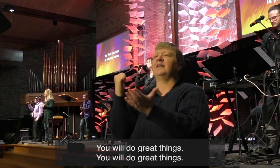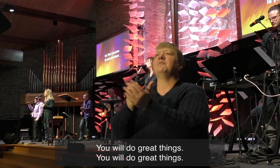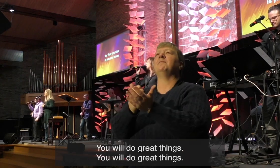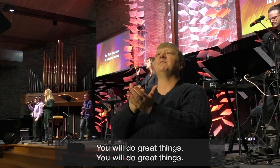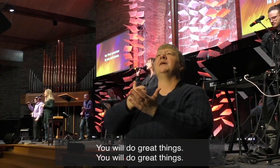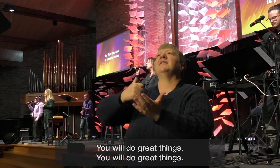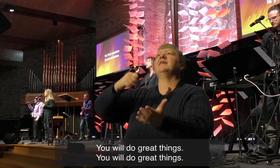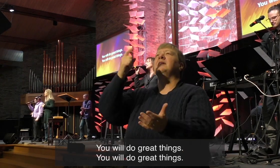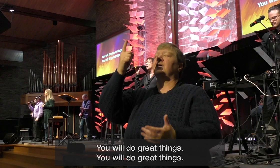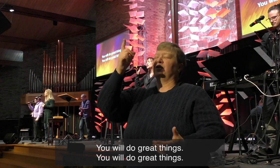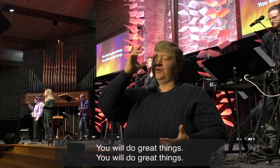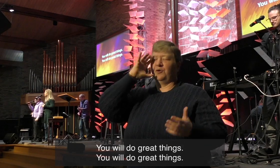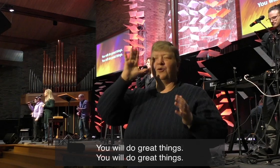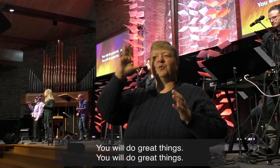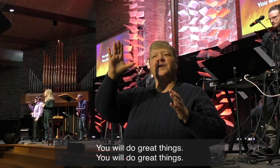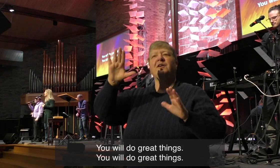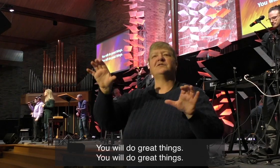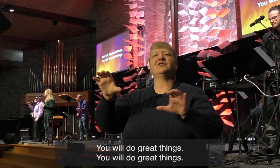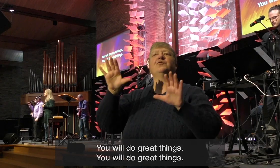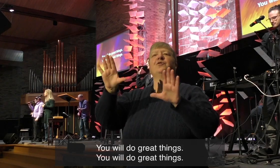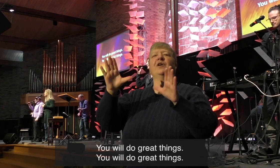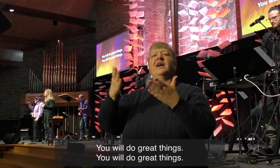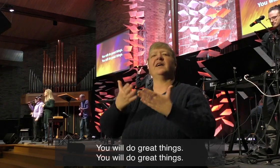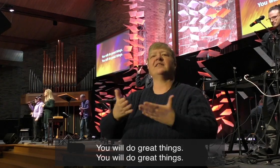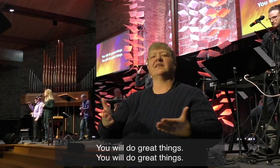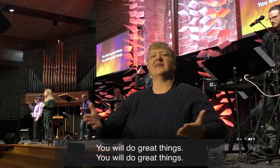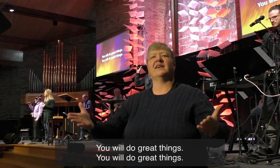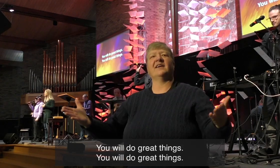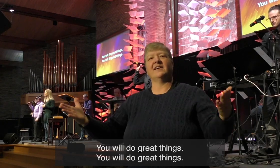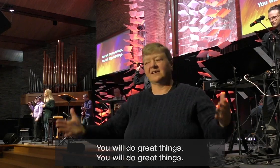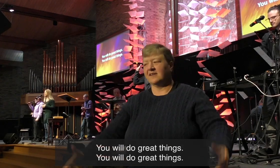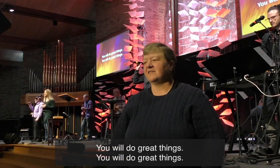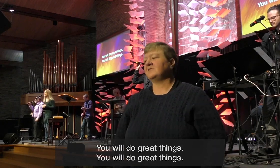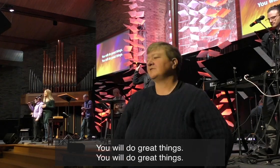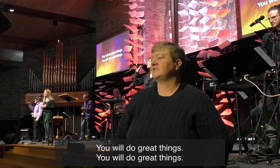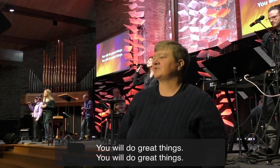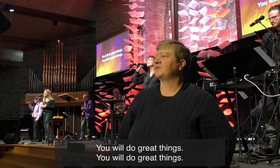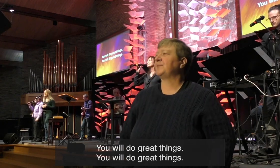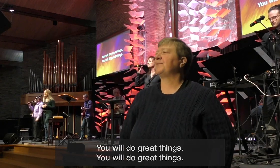and amen, you will do great